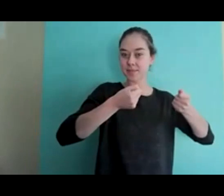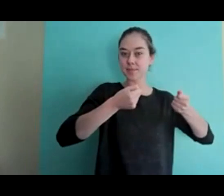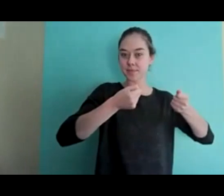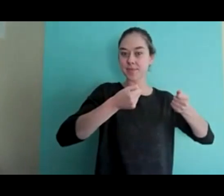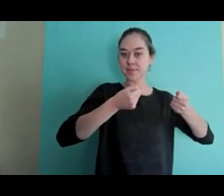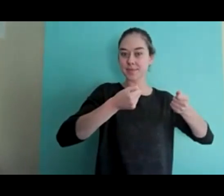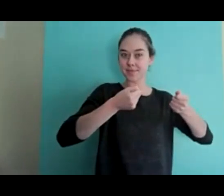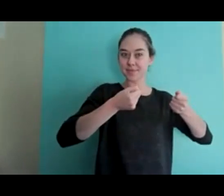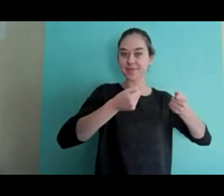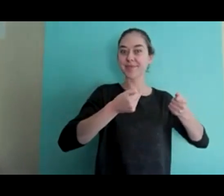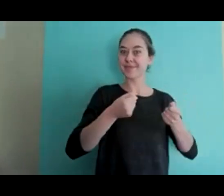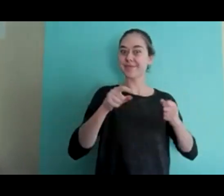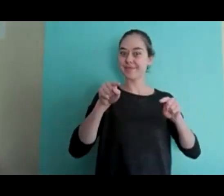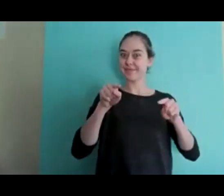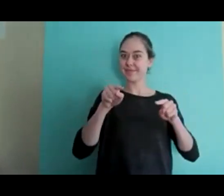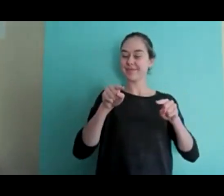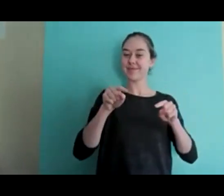and you have a makeshift,